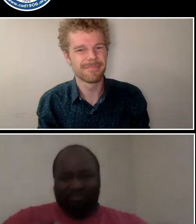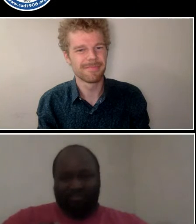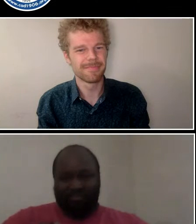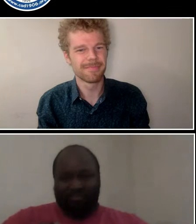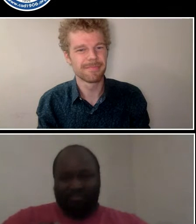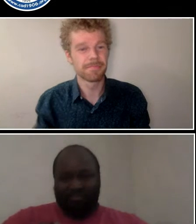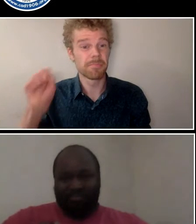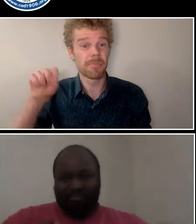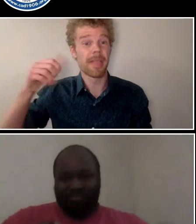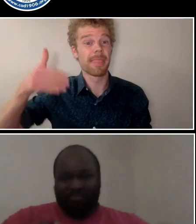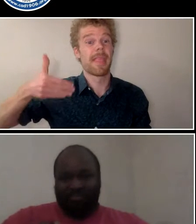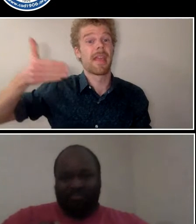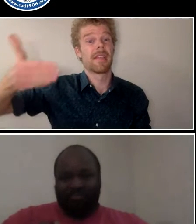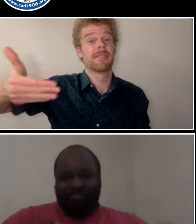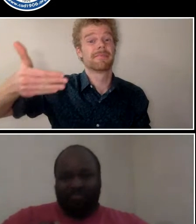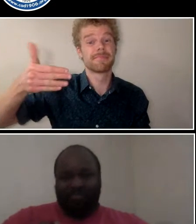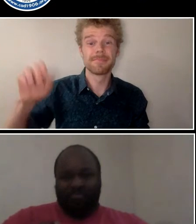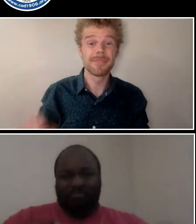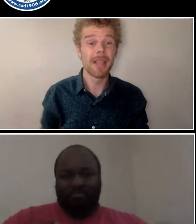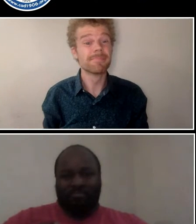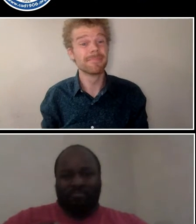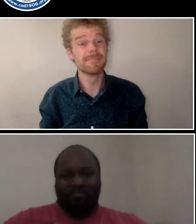Wow.